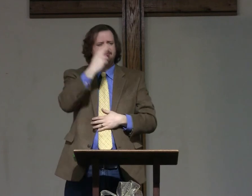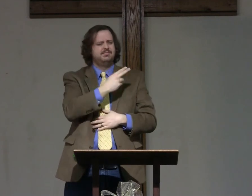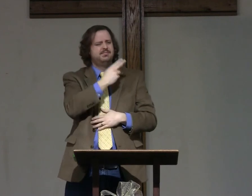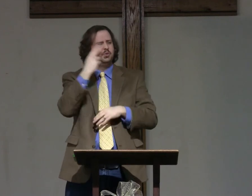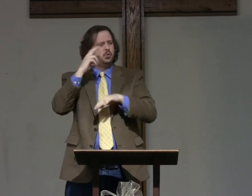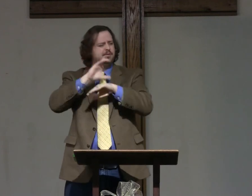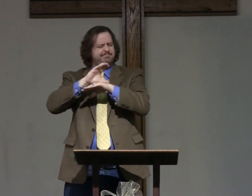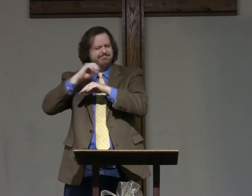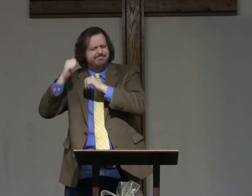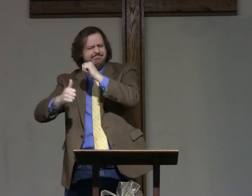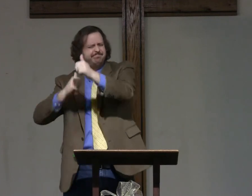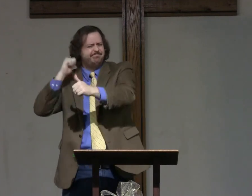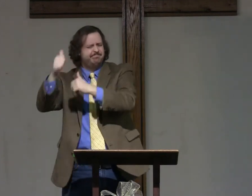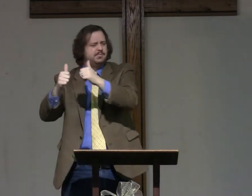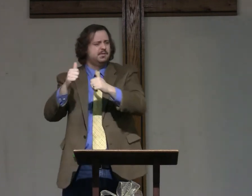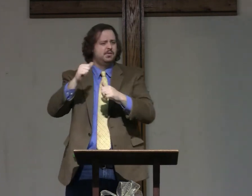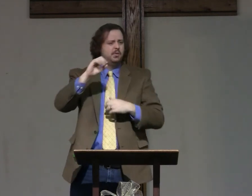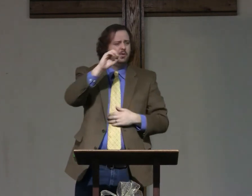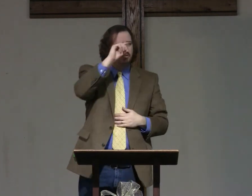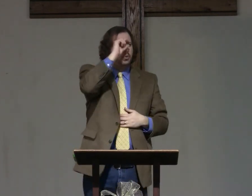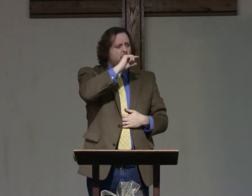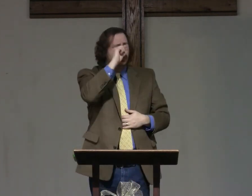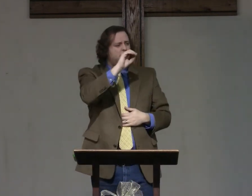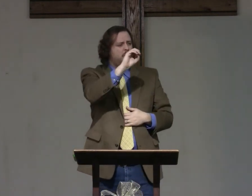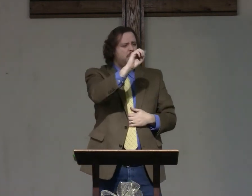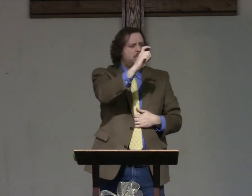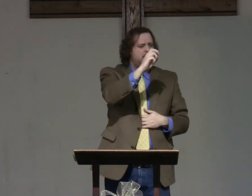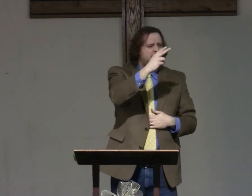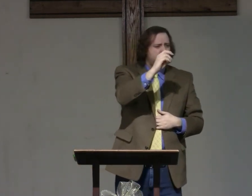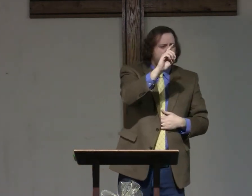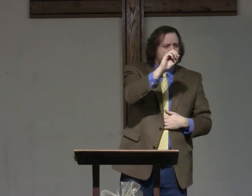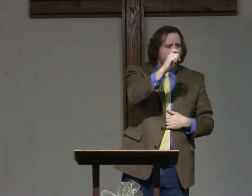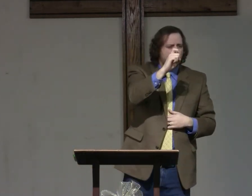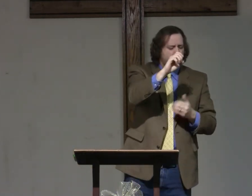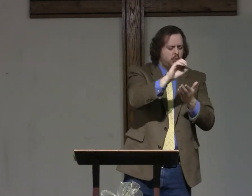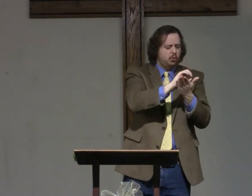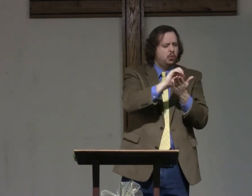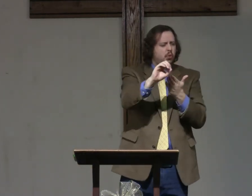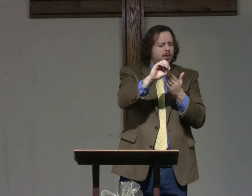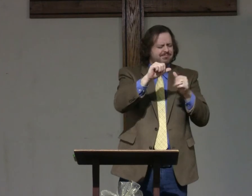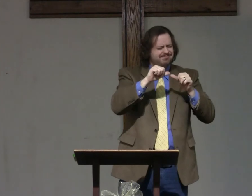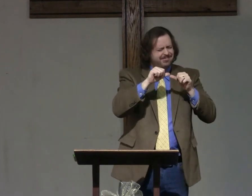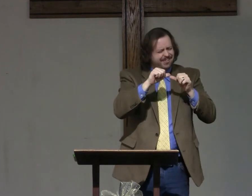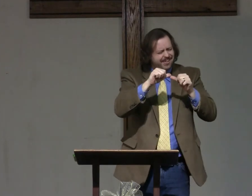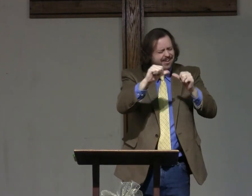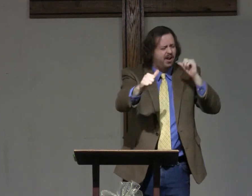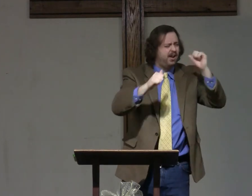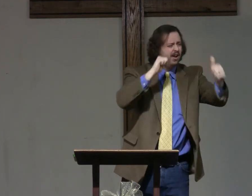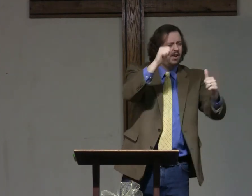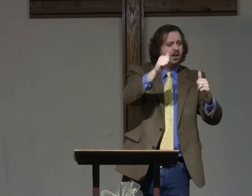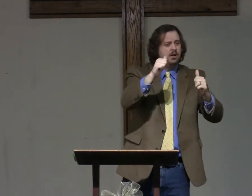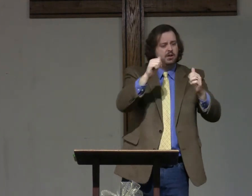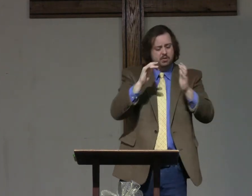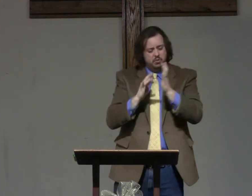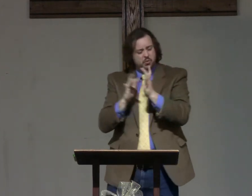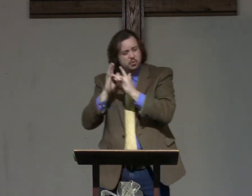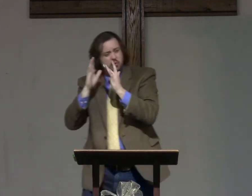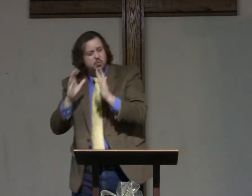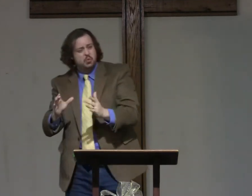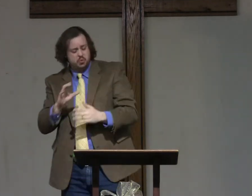continue because of the Catholic Church and the Greek Orthodox Church began this